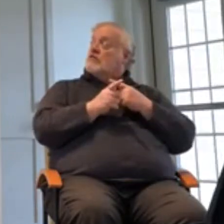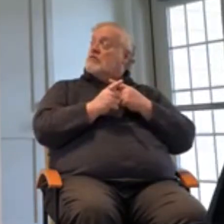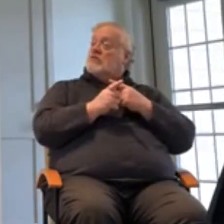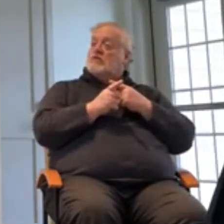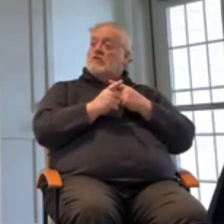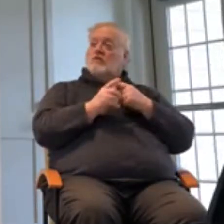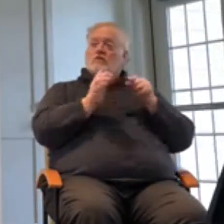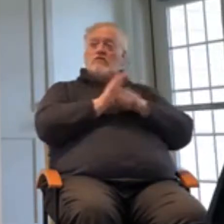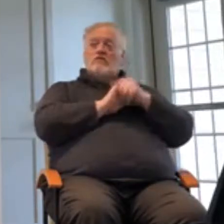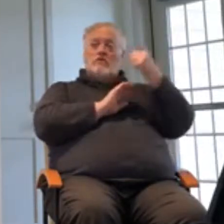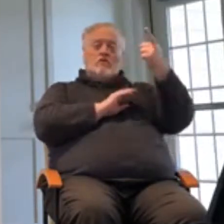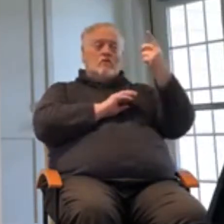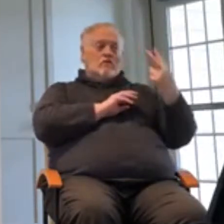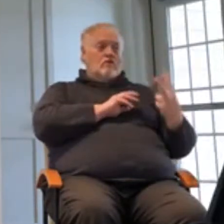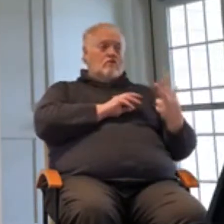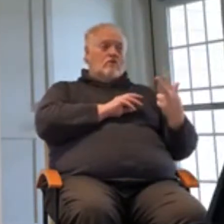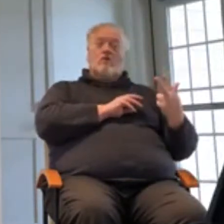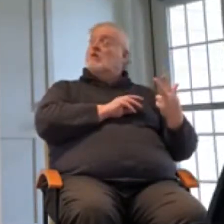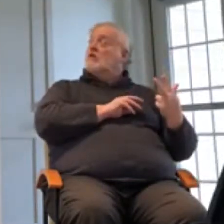verses 1 through 3,